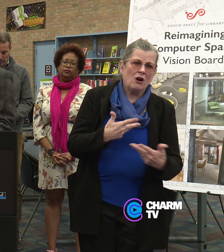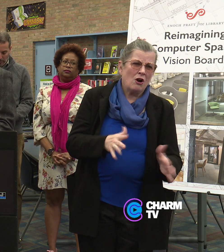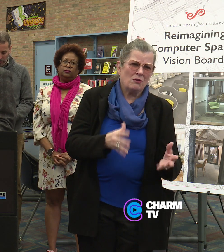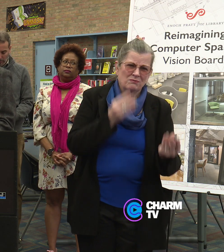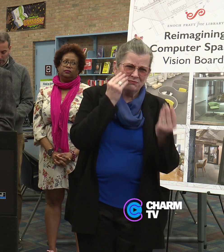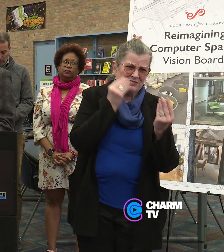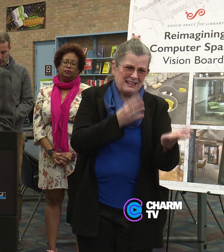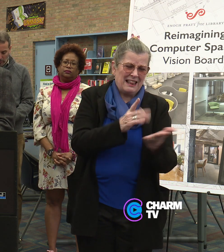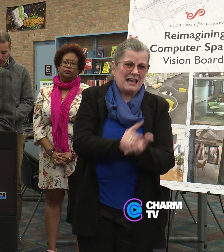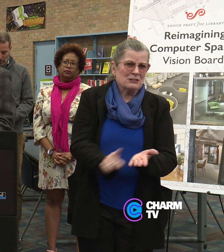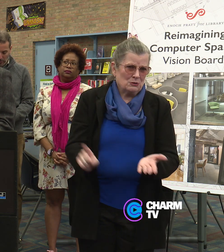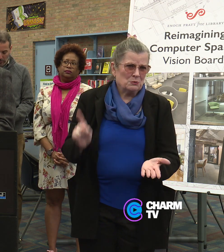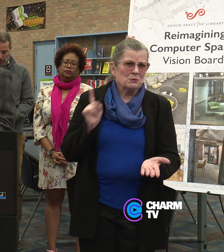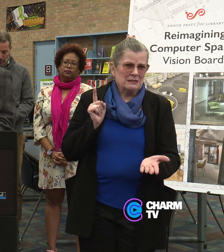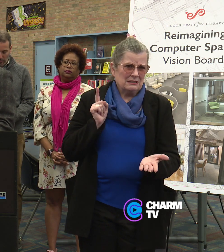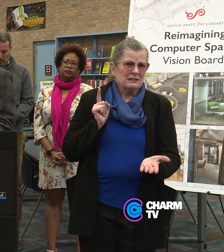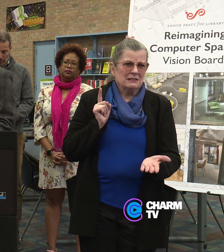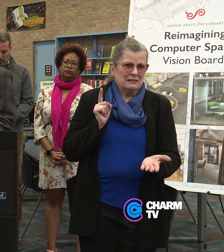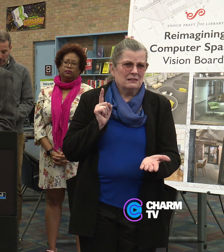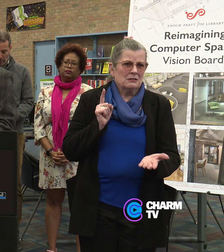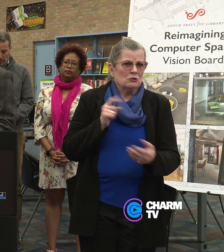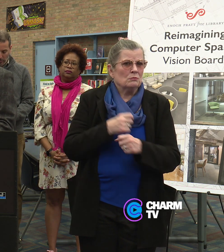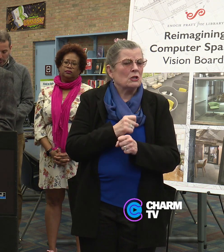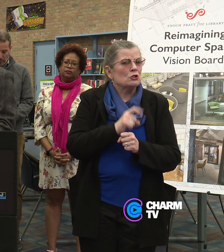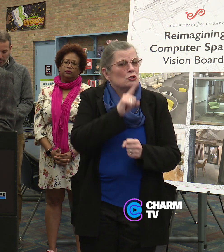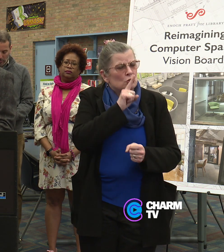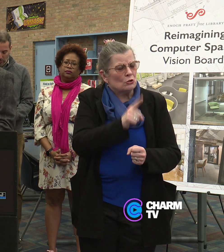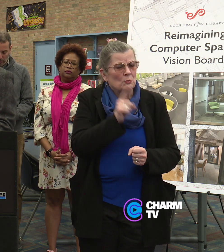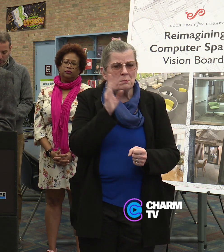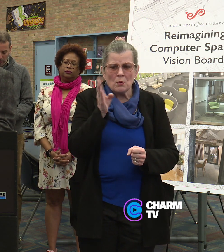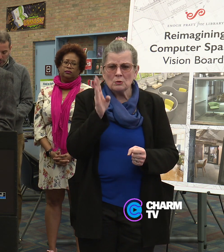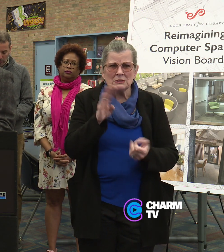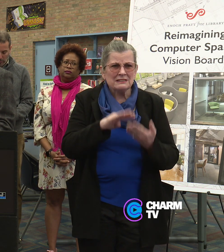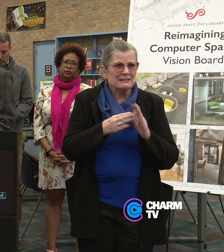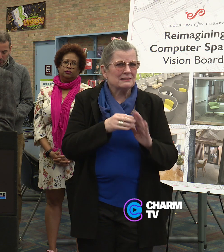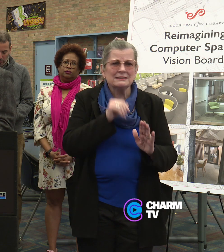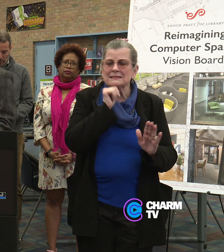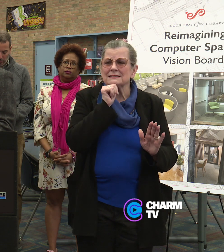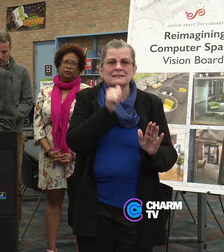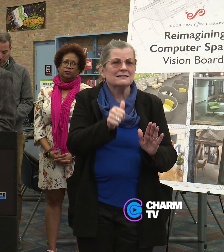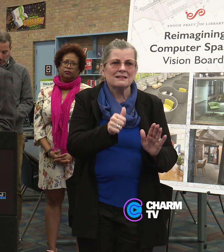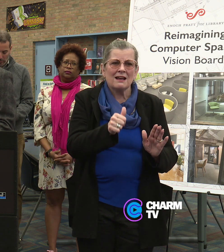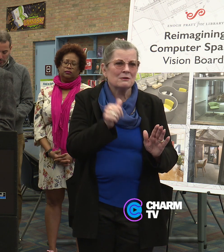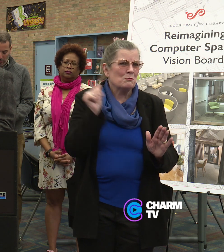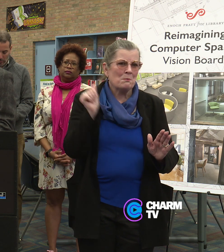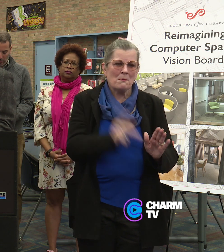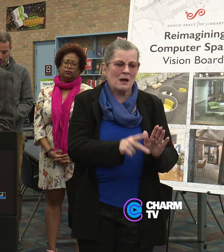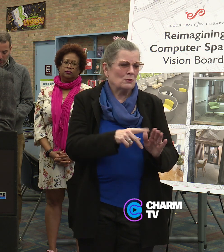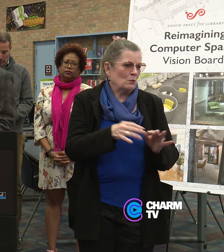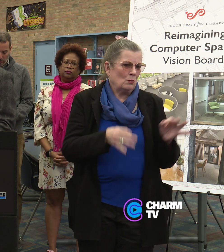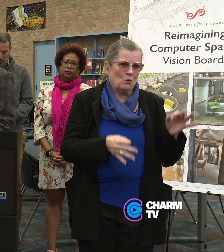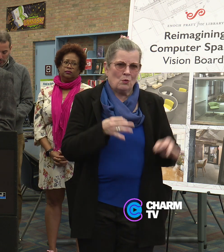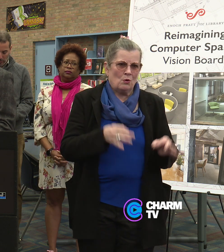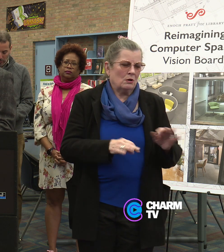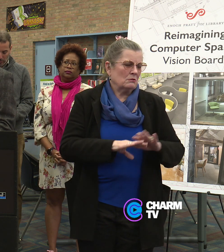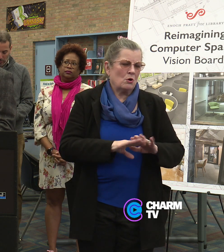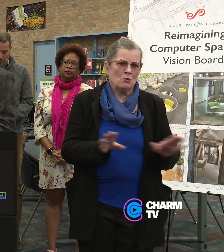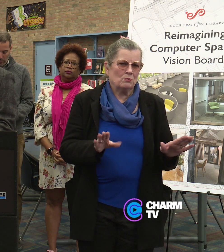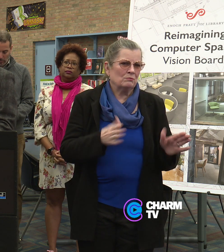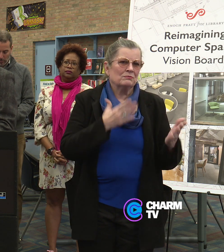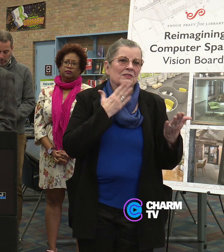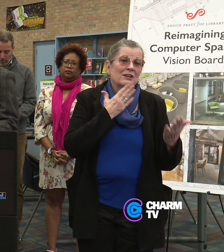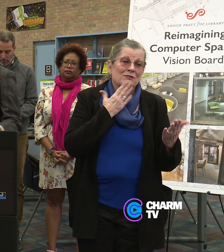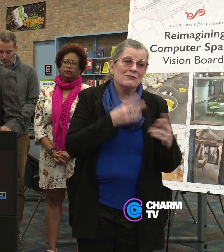to make sure that Baltimore City did not end up back in court or any of the other things that we had before. Thank you very